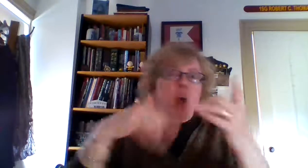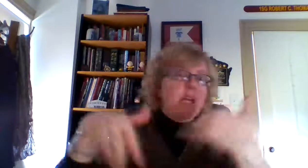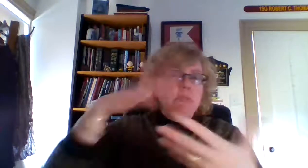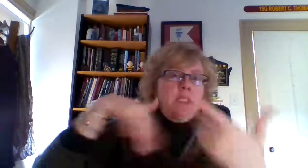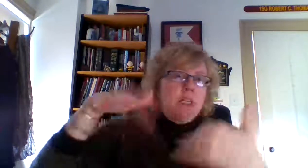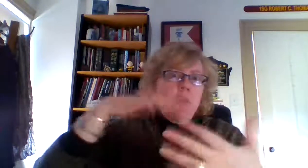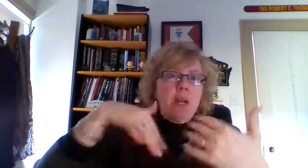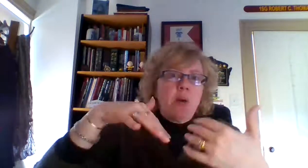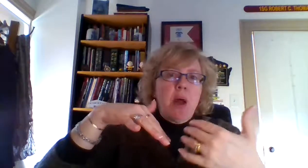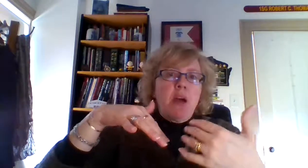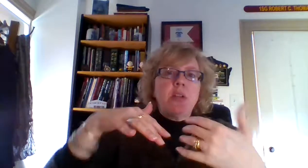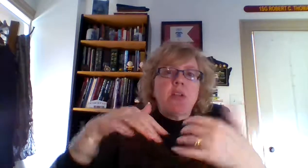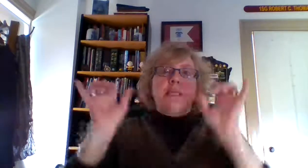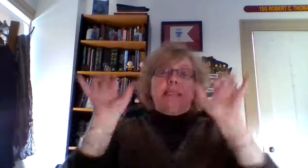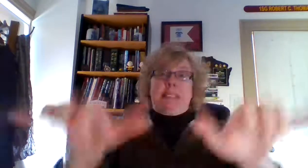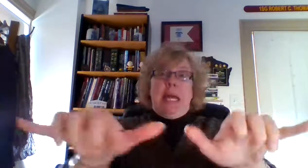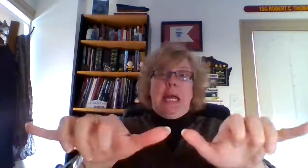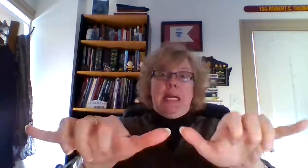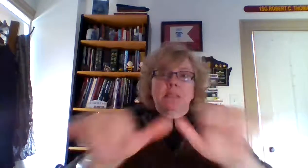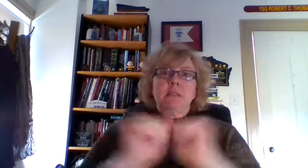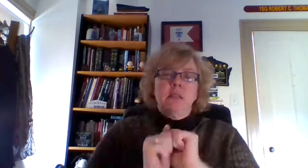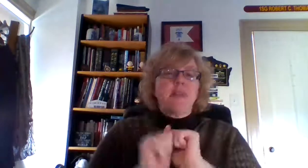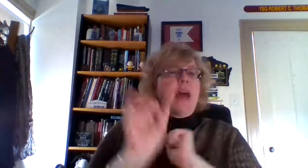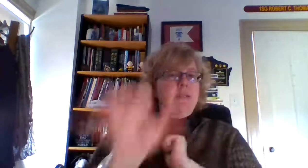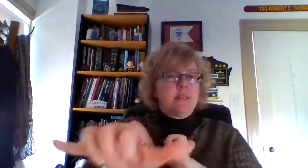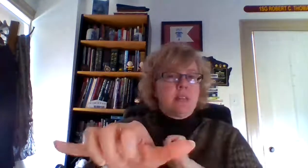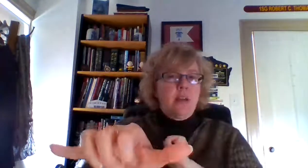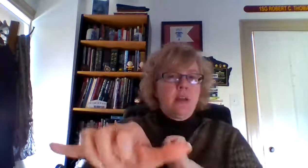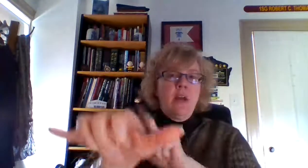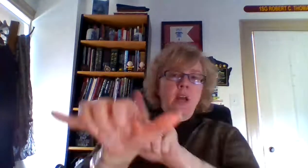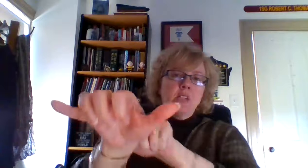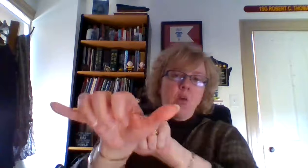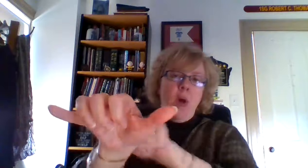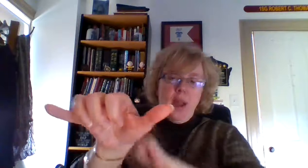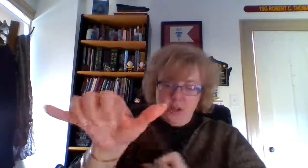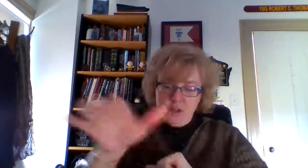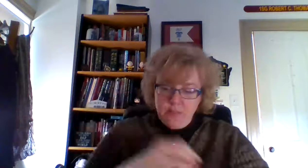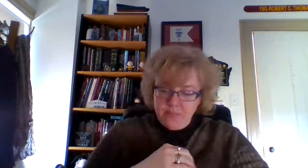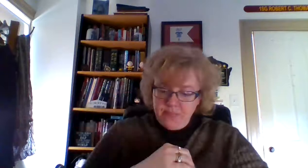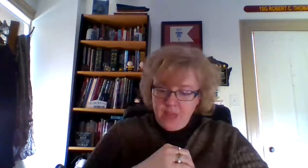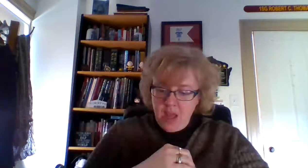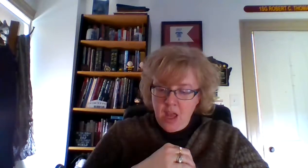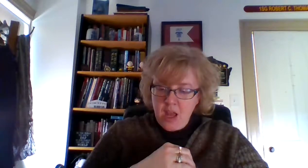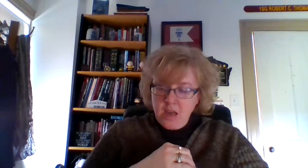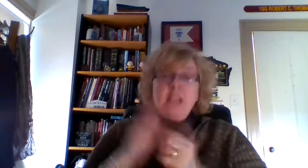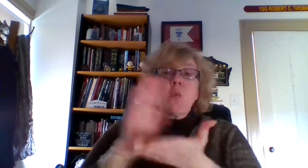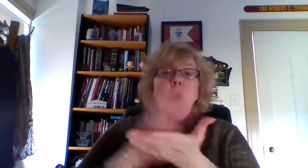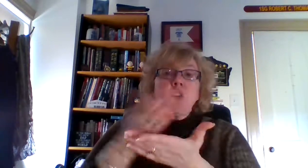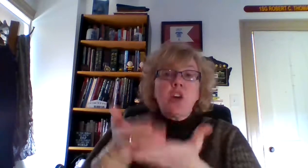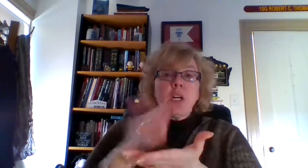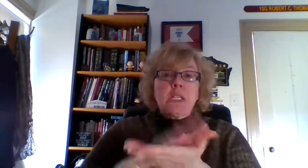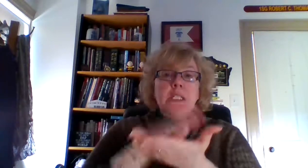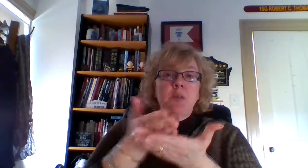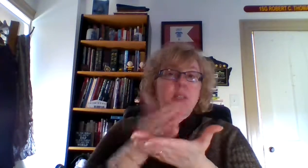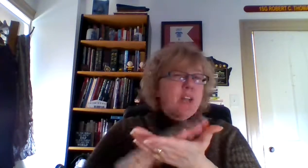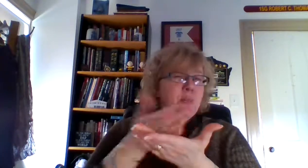like running around and you say, stay, like that, stay. It's the Y handshake. Next one, cook. We talked about